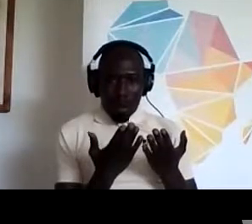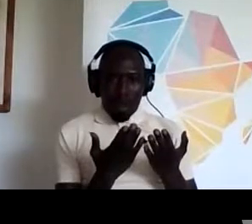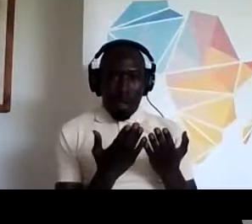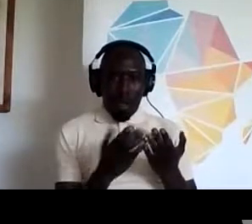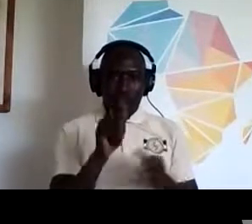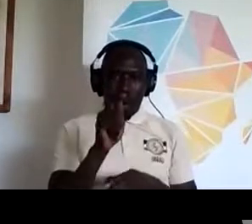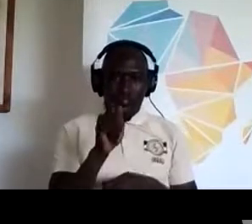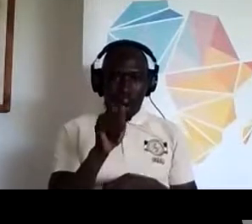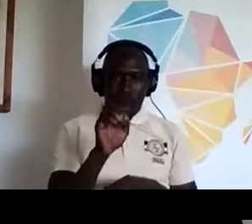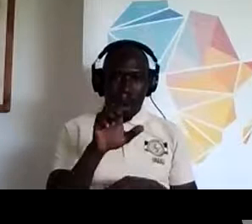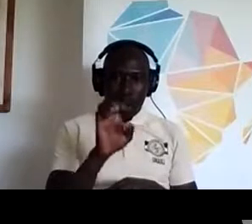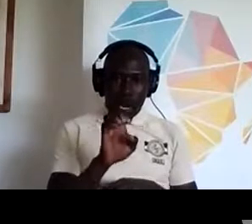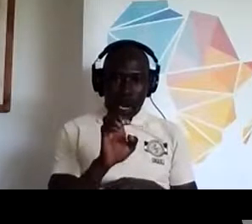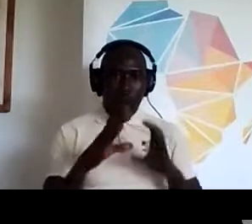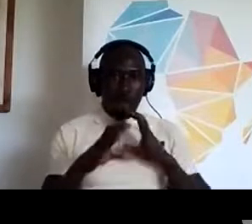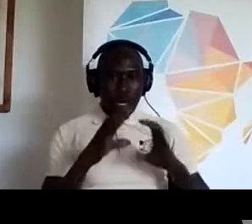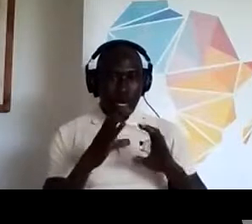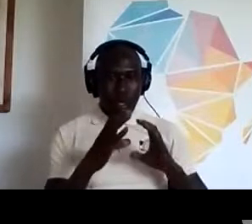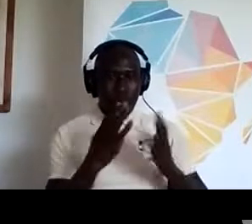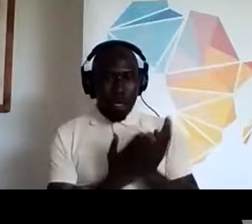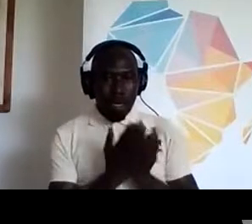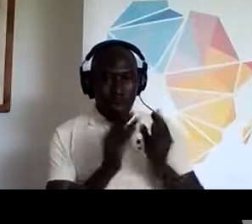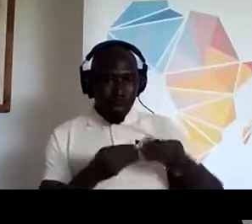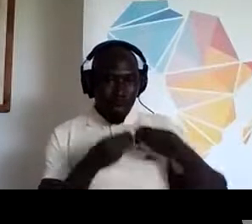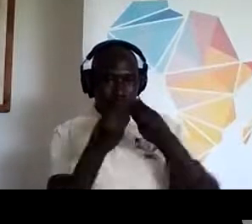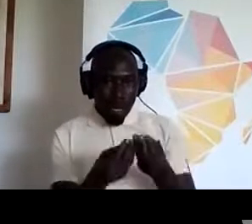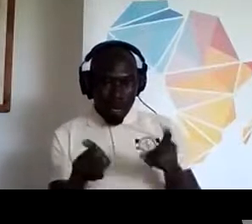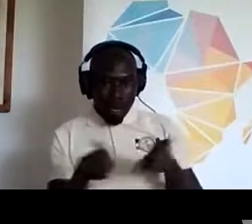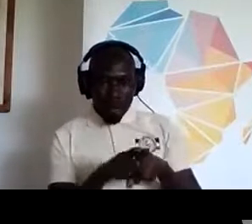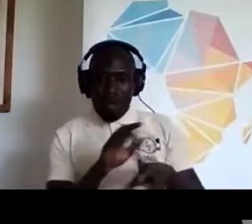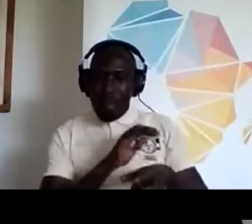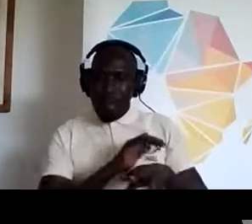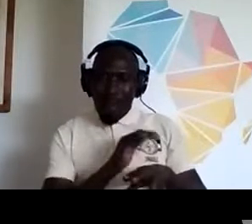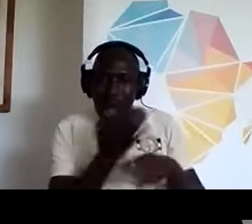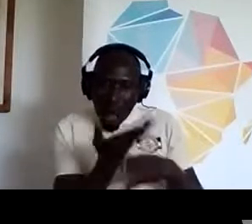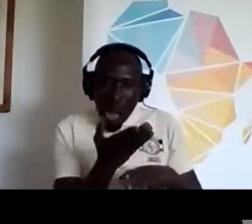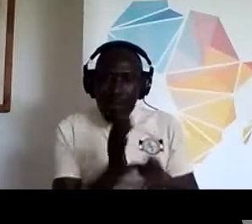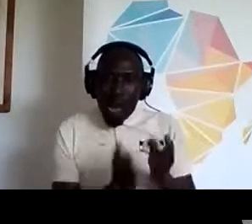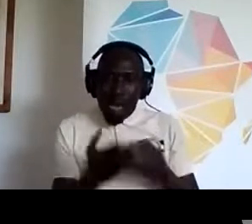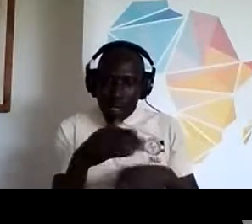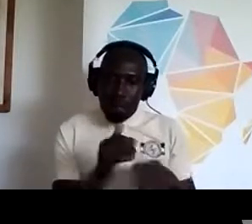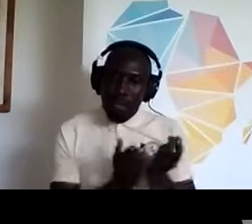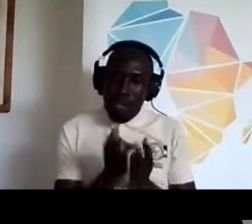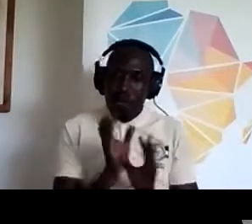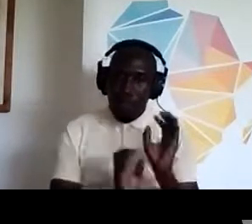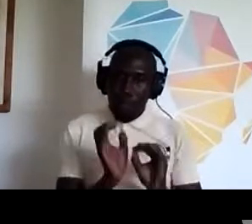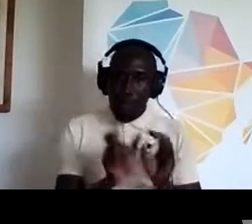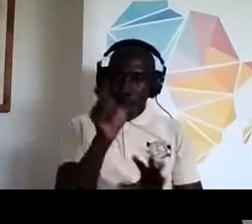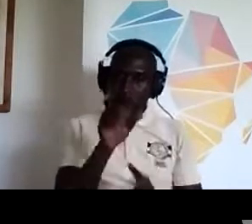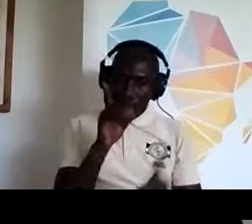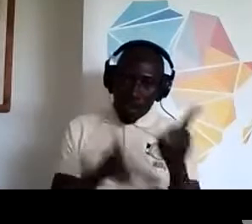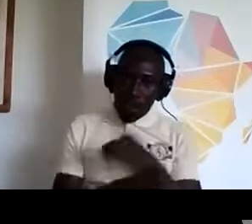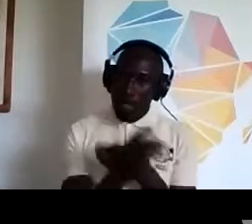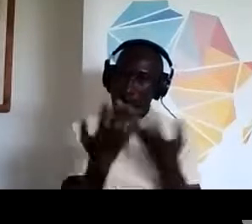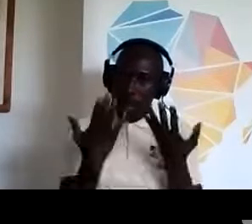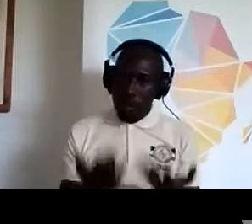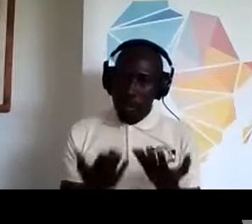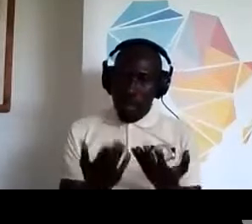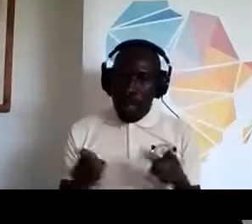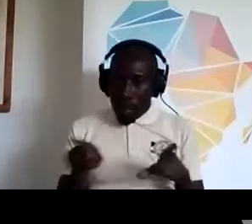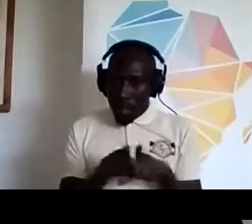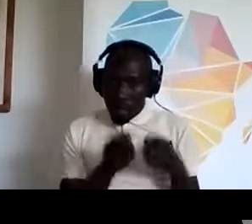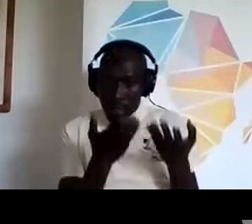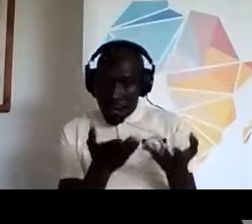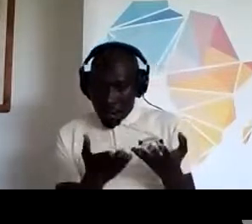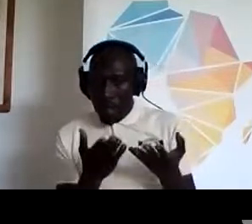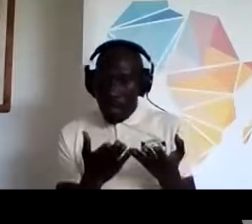telecommunication services providers, they also don't have accessible services for persons with disabilities. And this is not